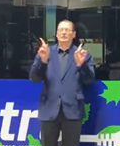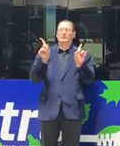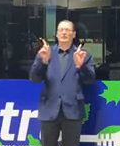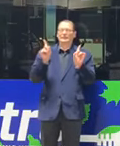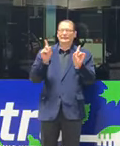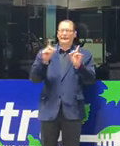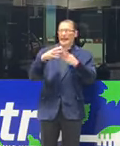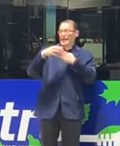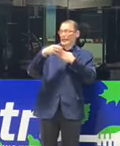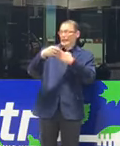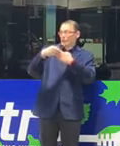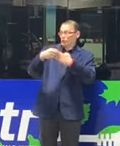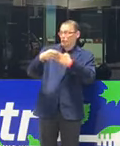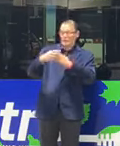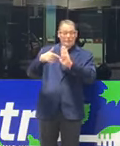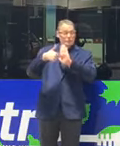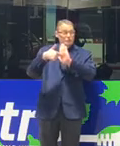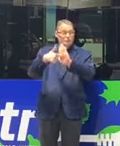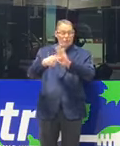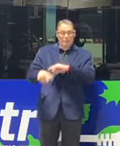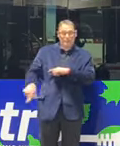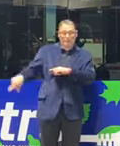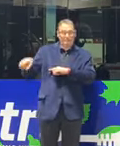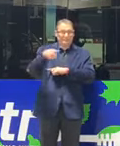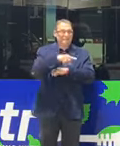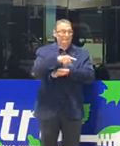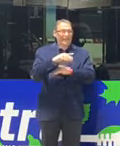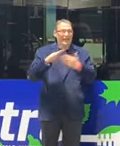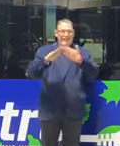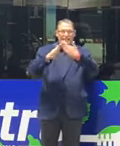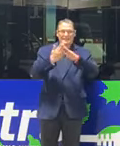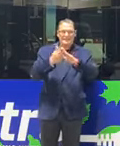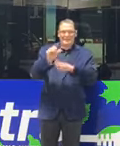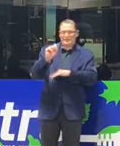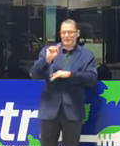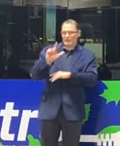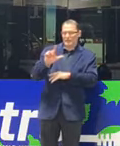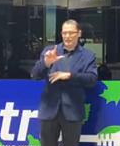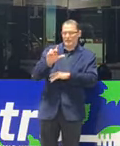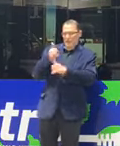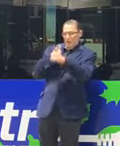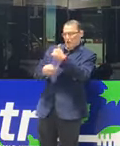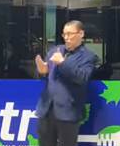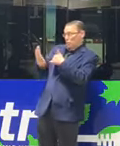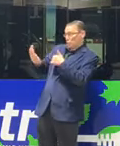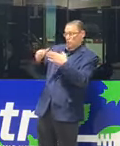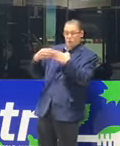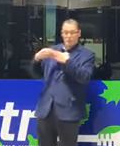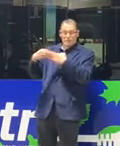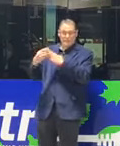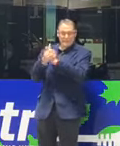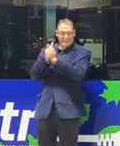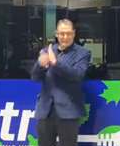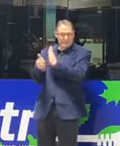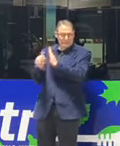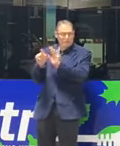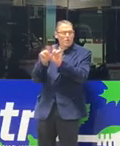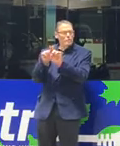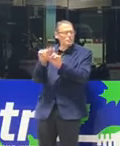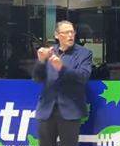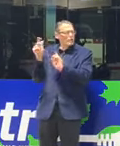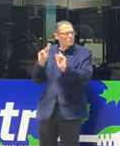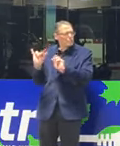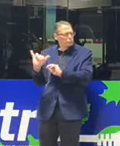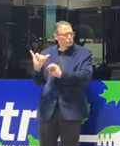just in leadership to show everyone here that the city of St. Louis, and under her leadership and many others, this